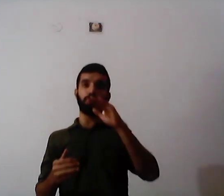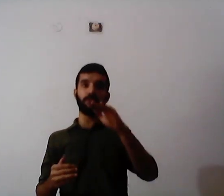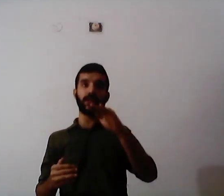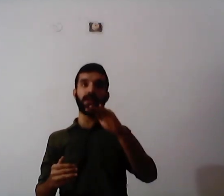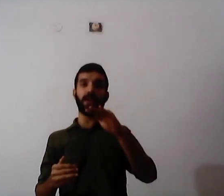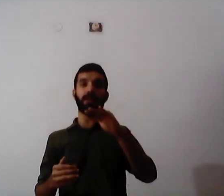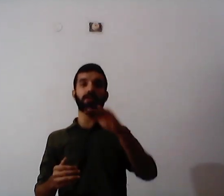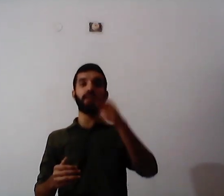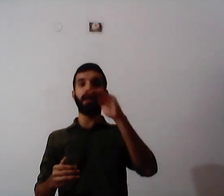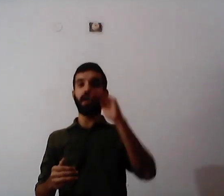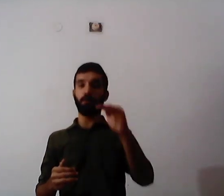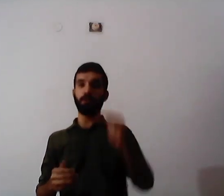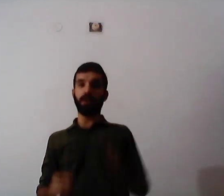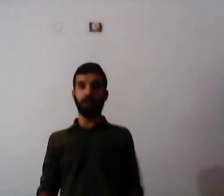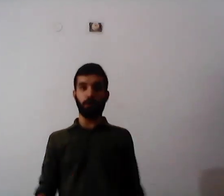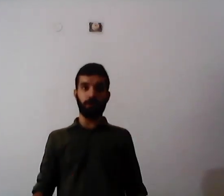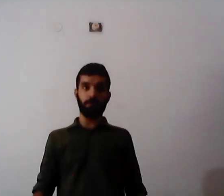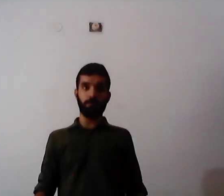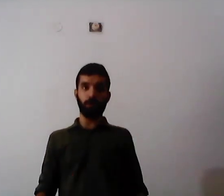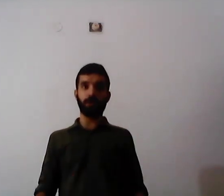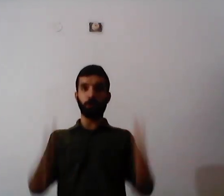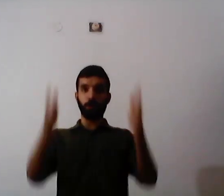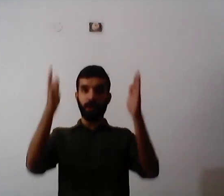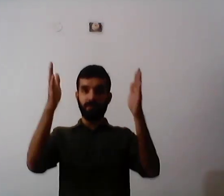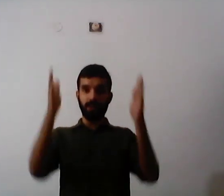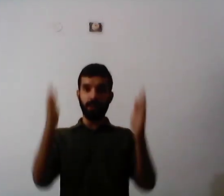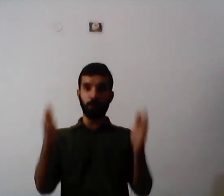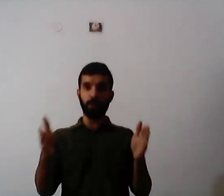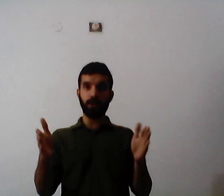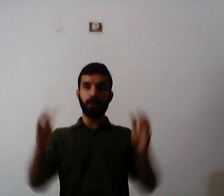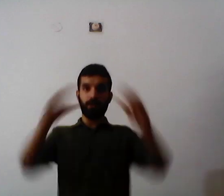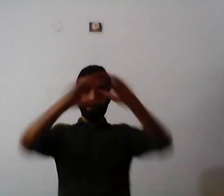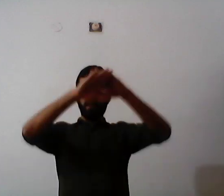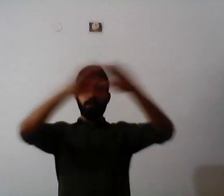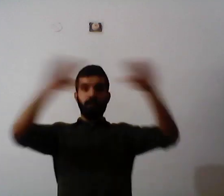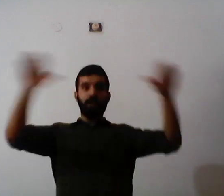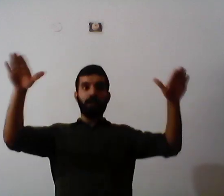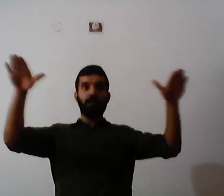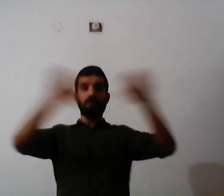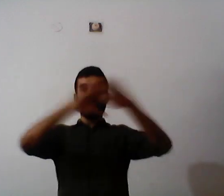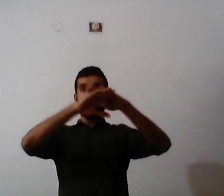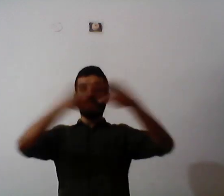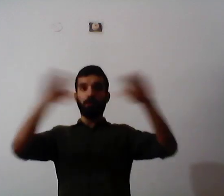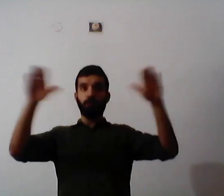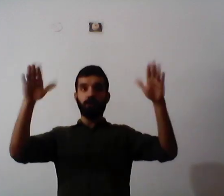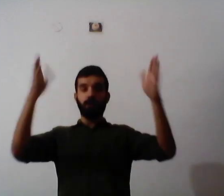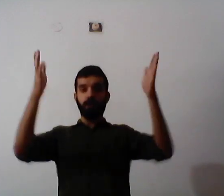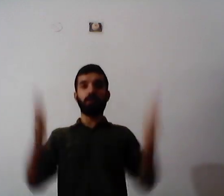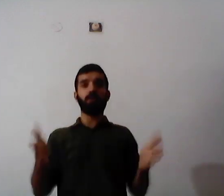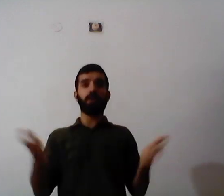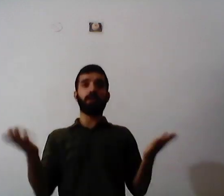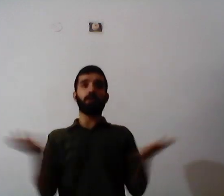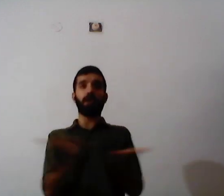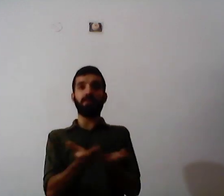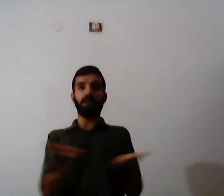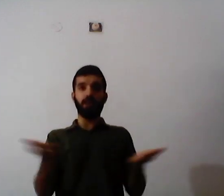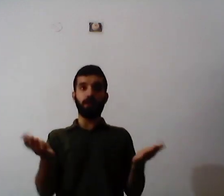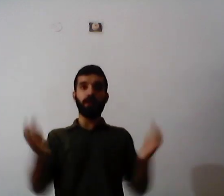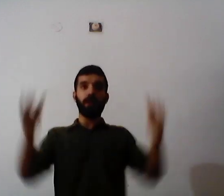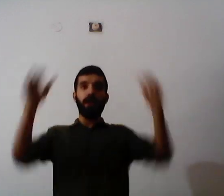the gas above the liquid. Okay, so you have a liquid, say consider it a closed container, like you have a liquid and there